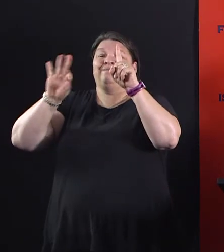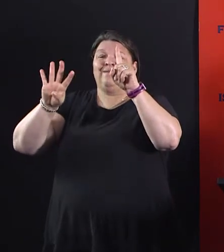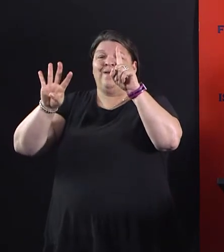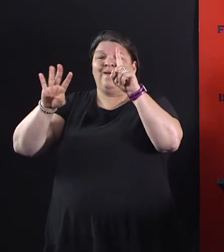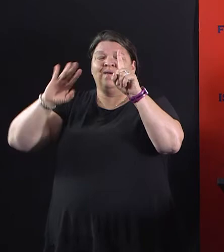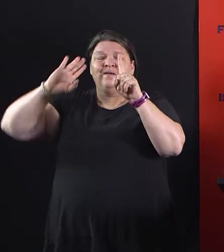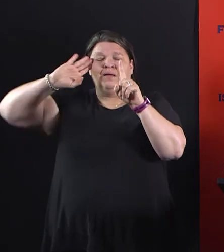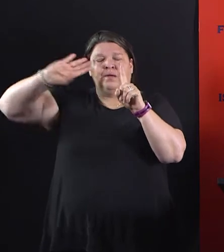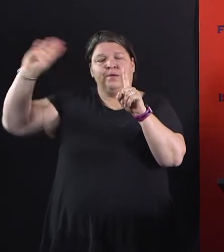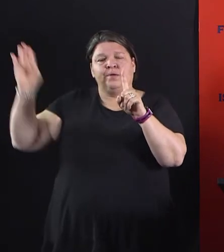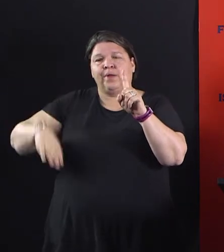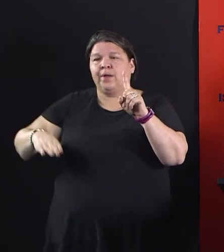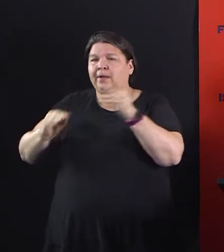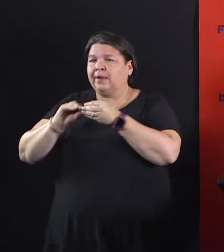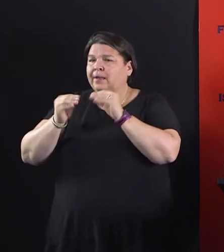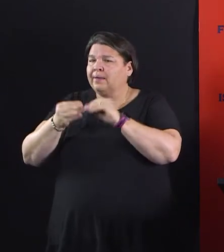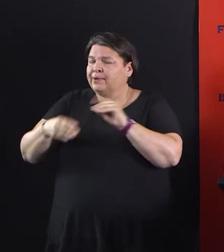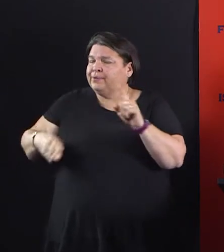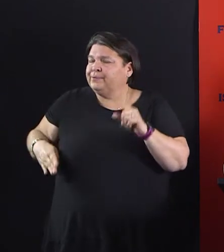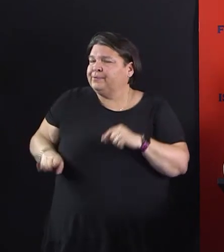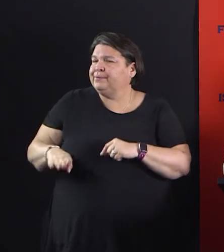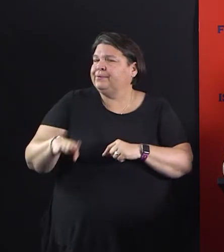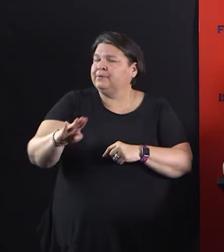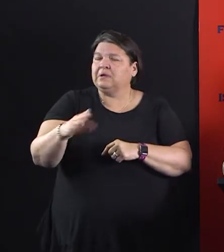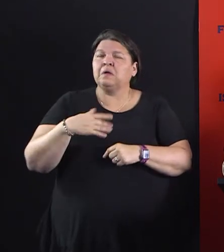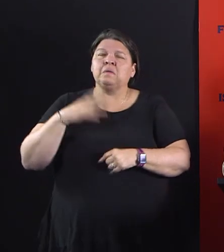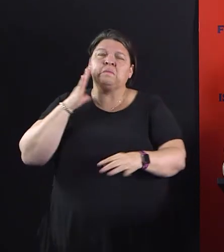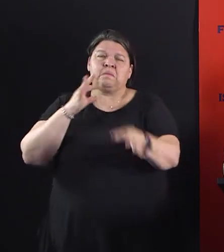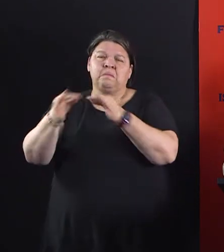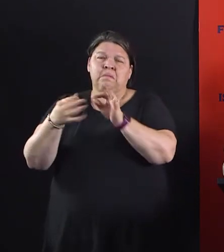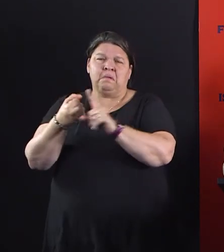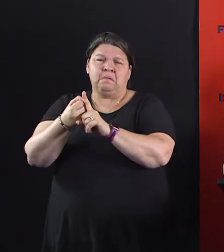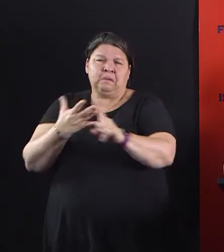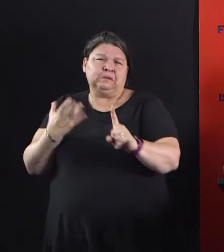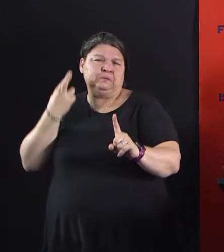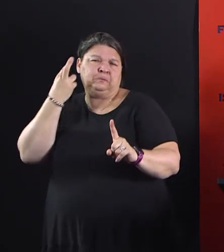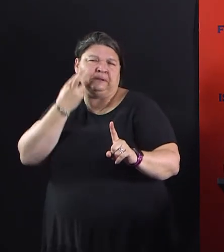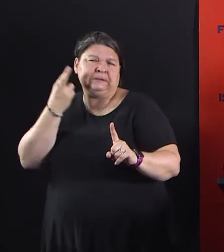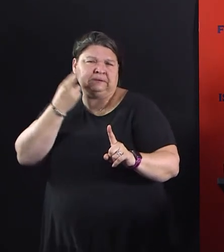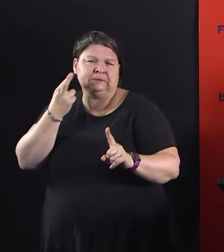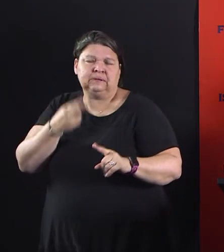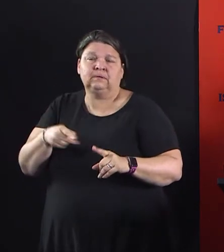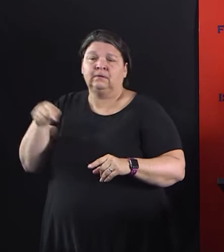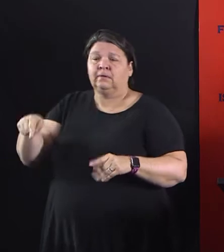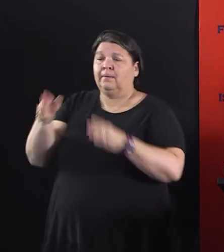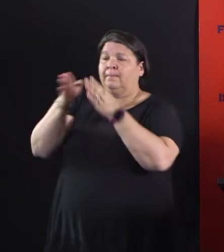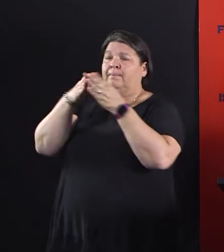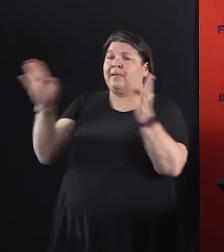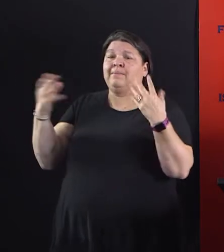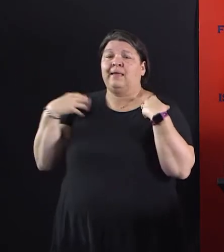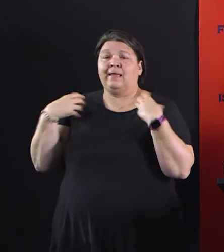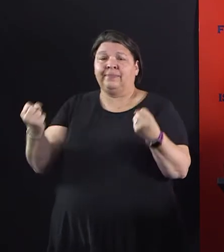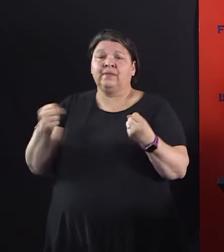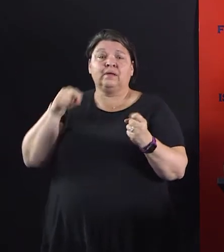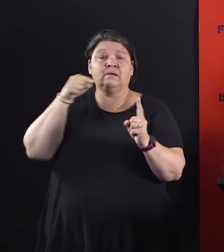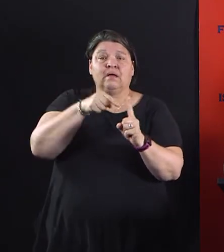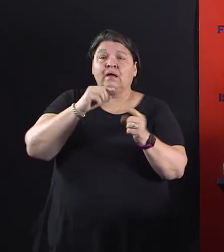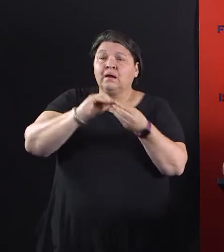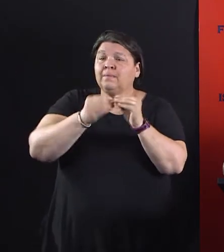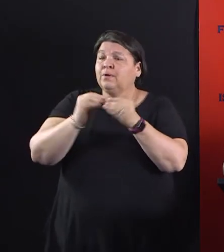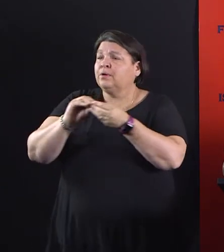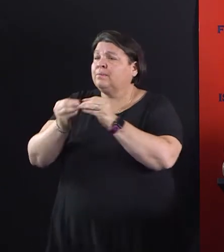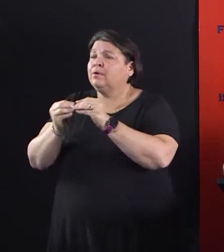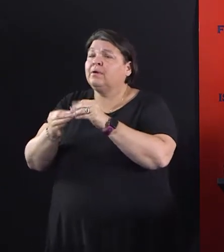there's a reason. The county public health has been reporting numbers to us, and the other 40 that were not reported have